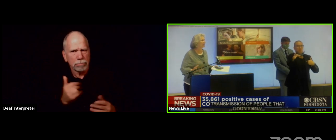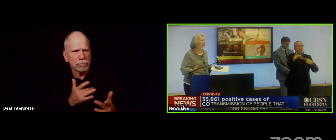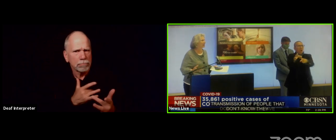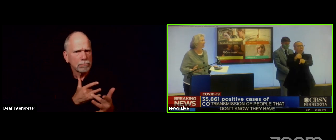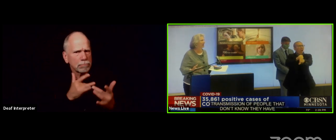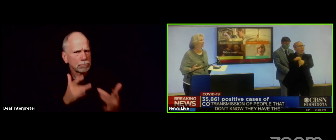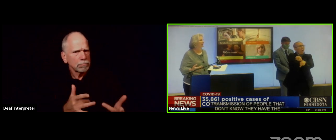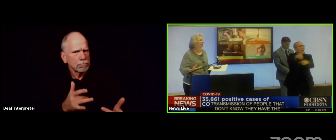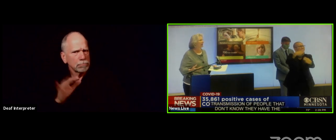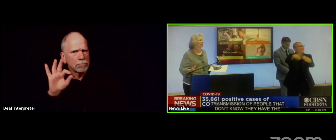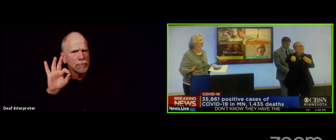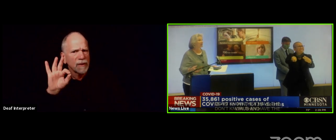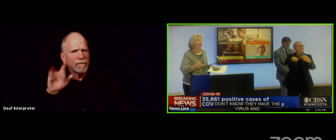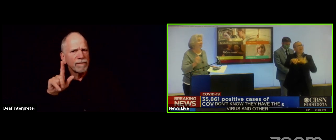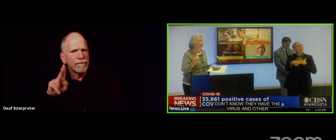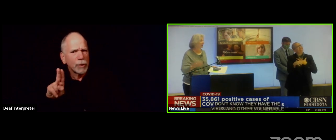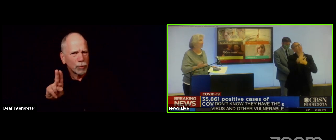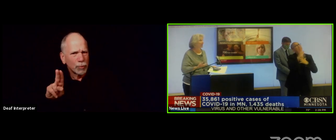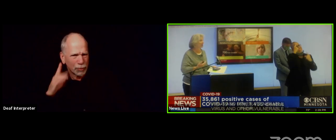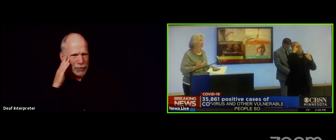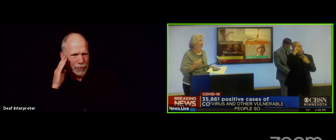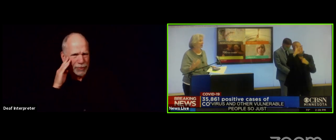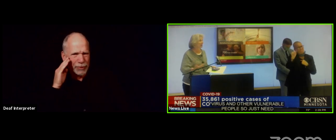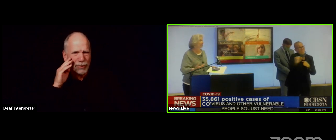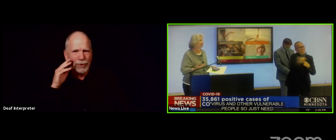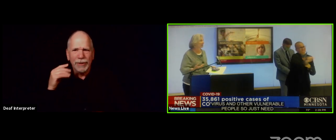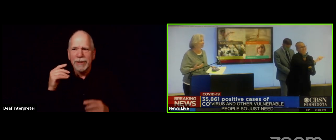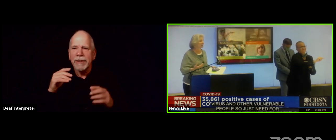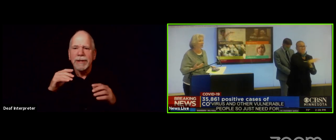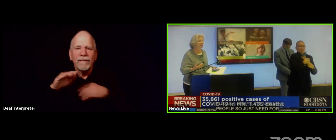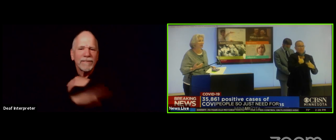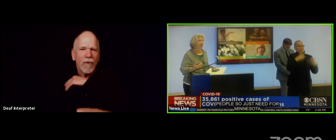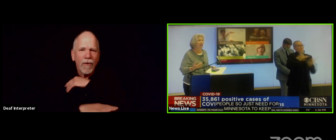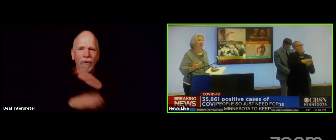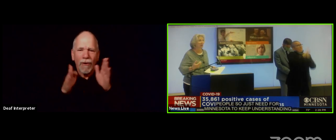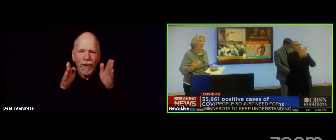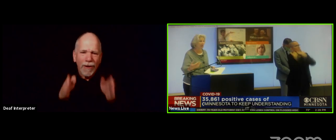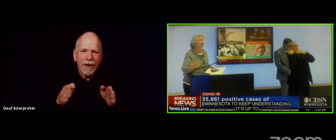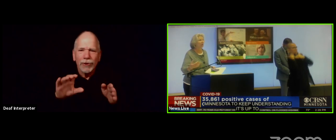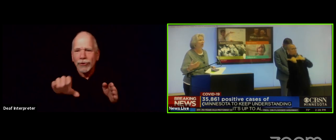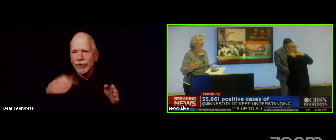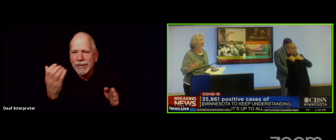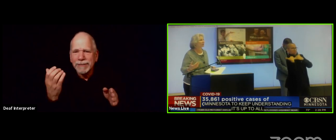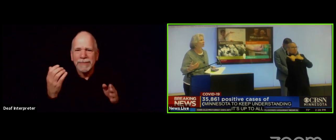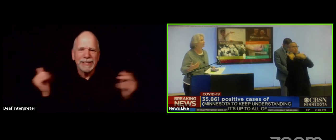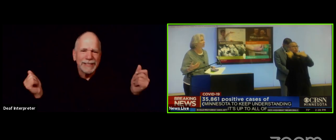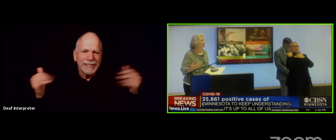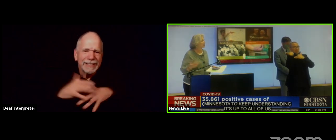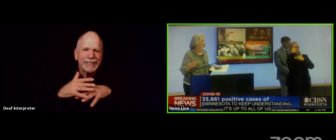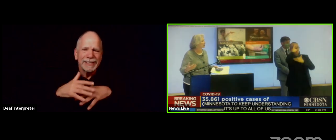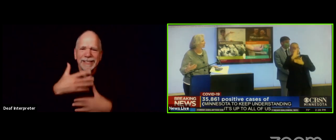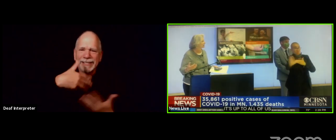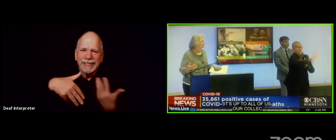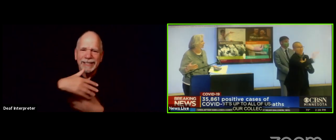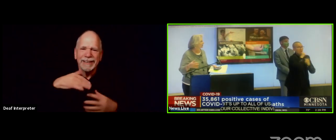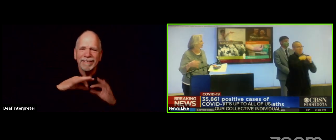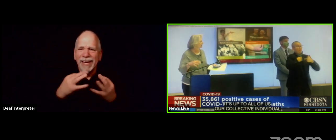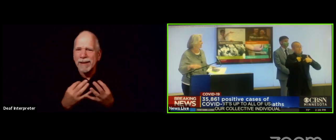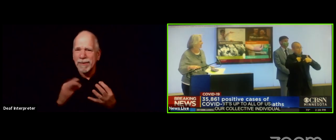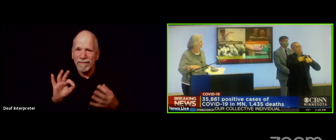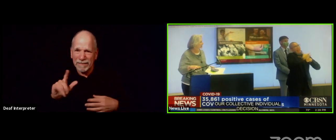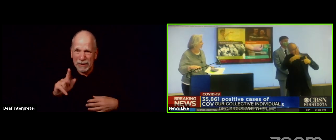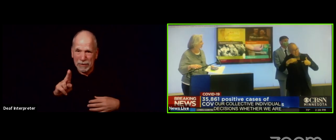understanding that it's up to all of us, our collective individual decisions, whether we are able to achieve these goals